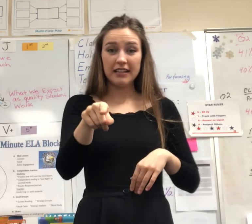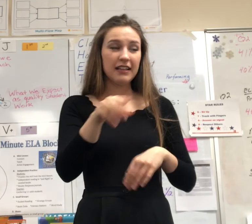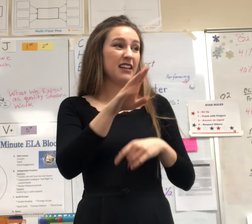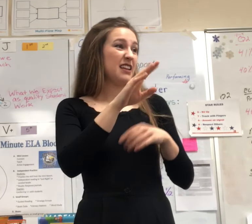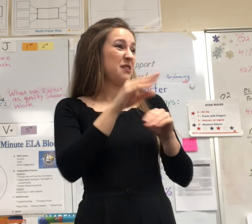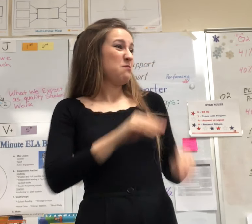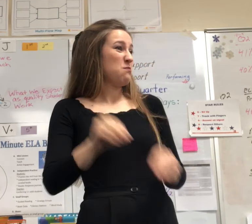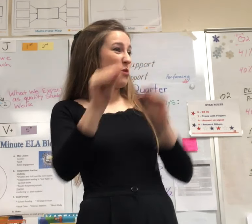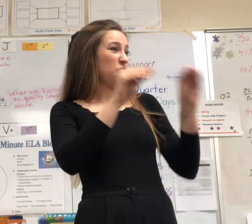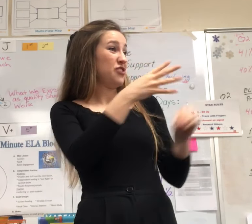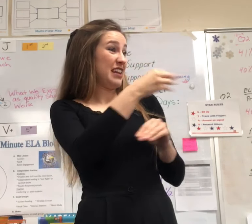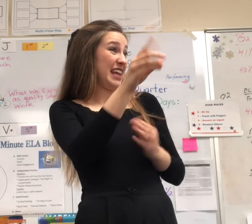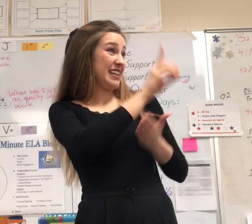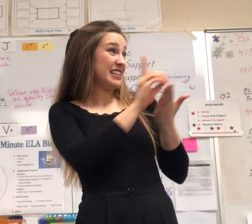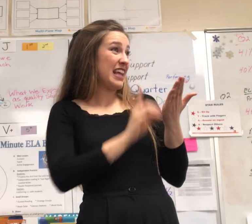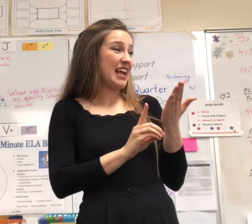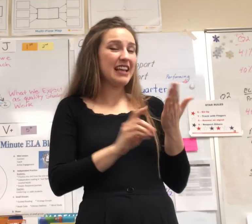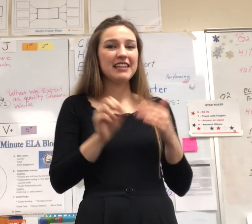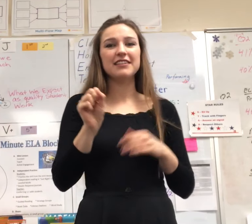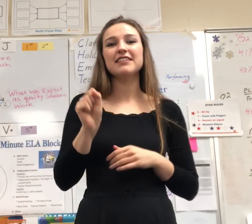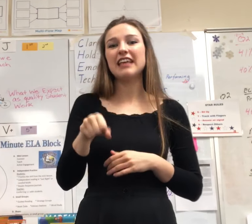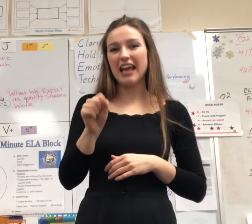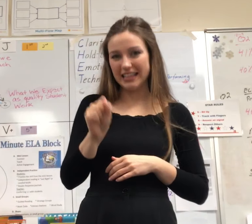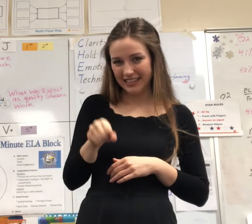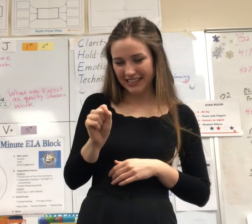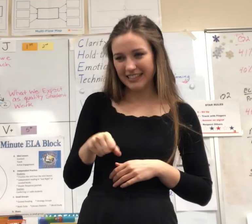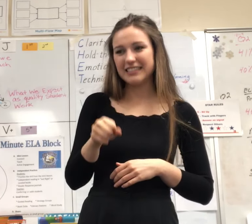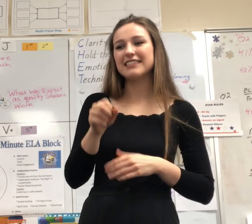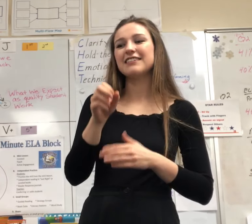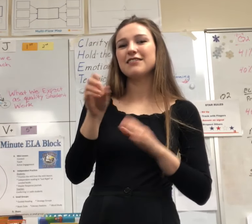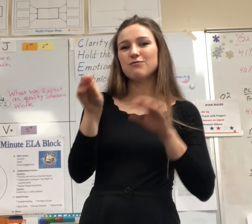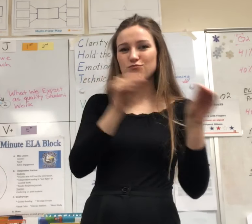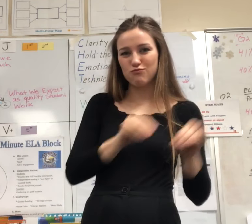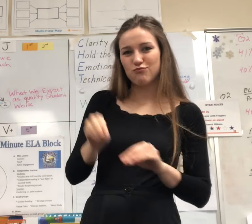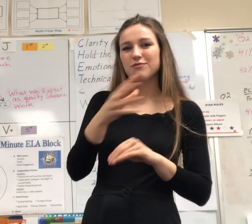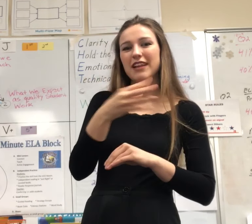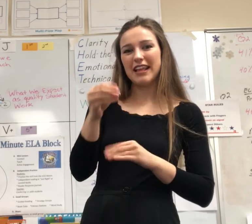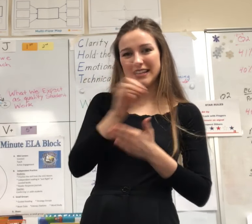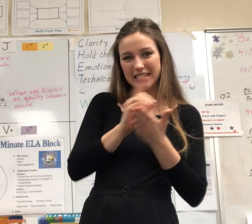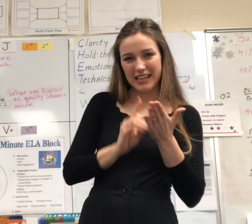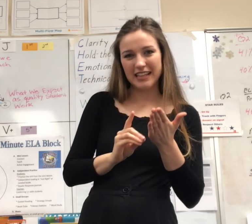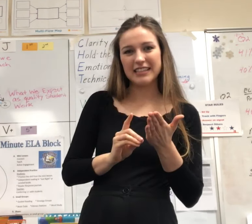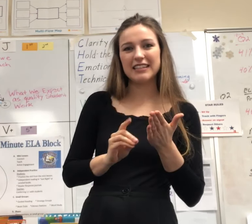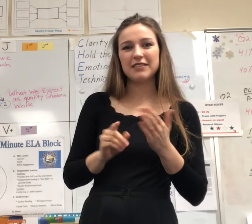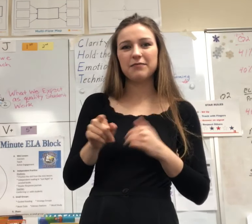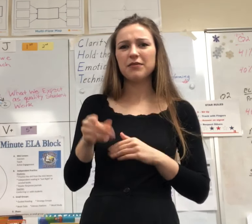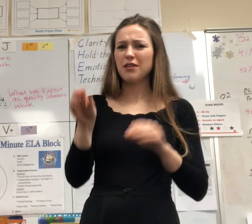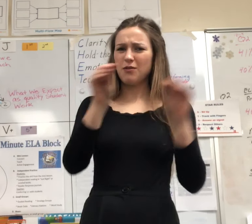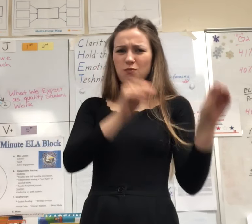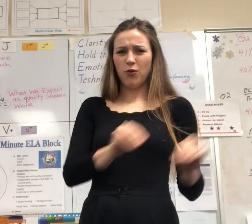and design. What is motion? What does that mean? Yes. It has